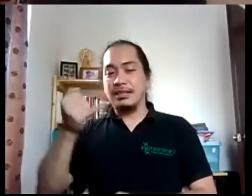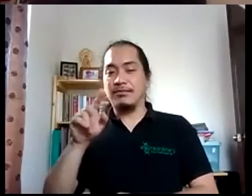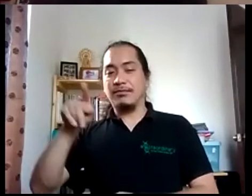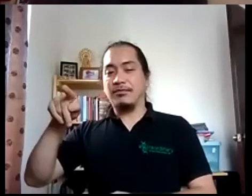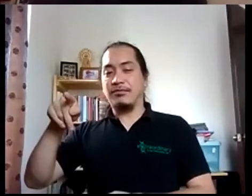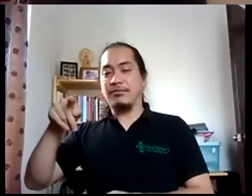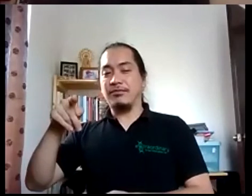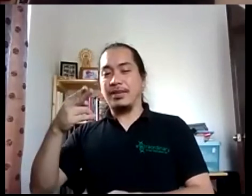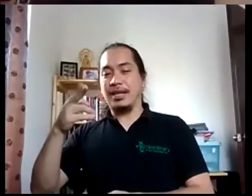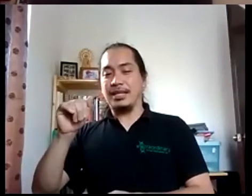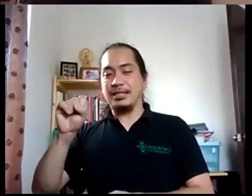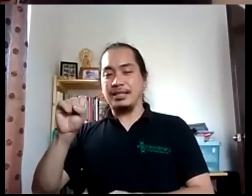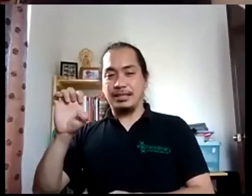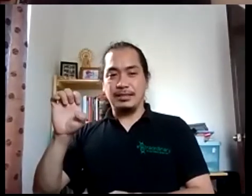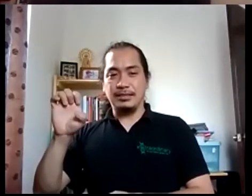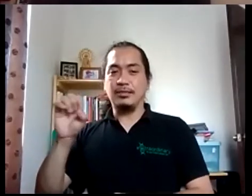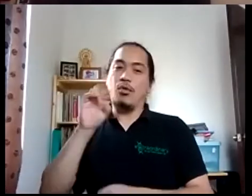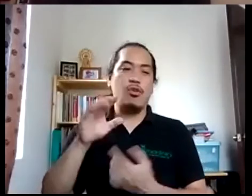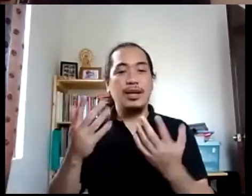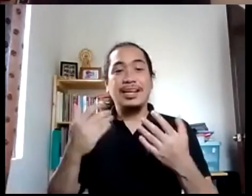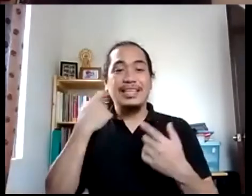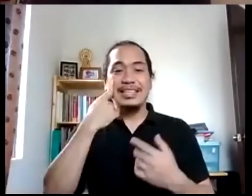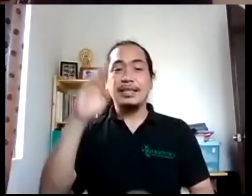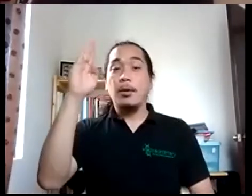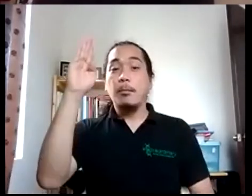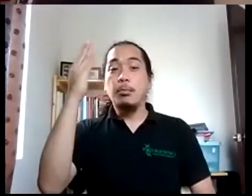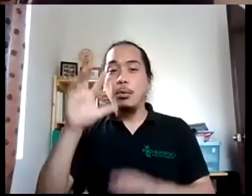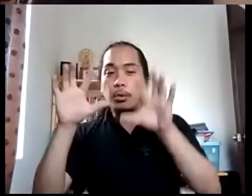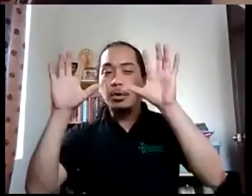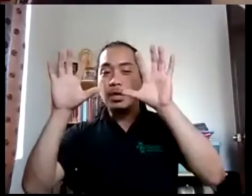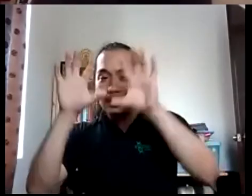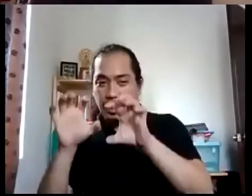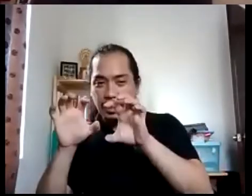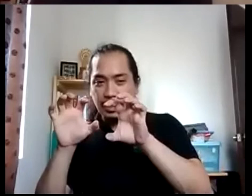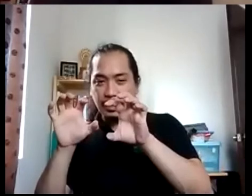holes, that's an adjective phrase.